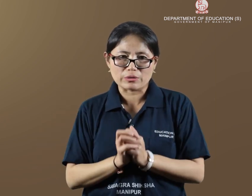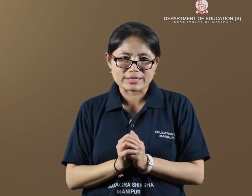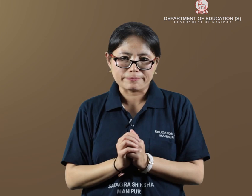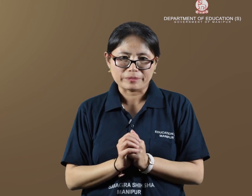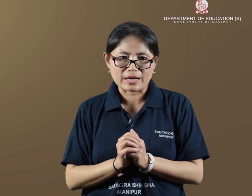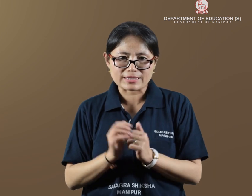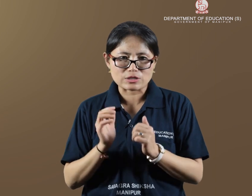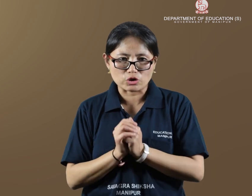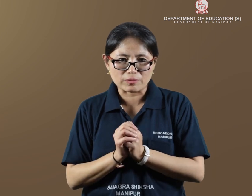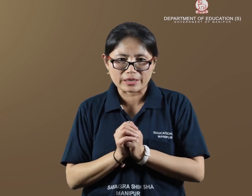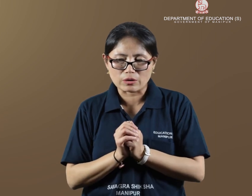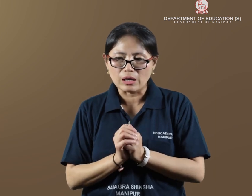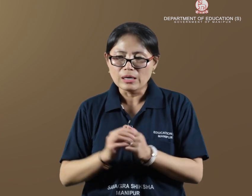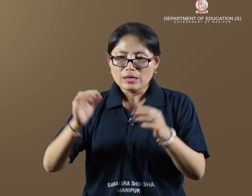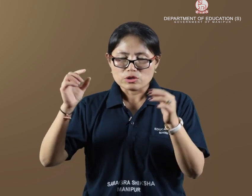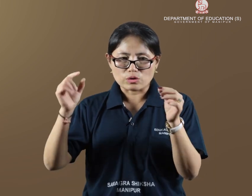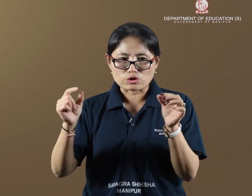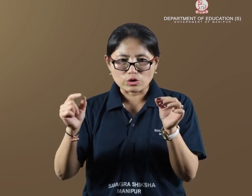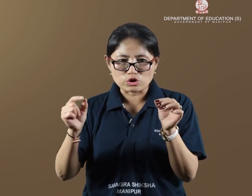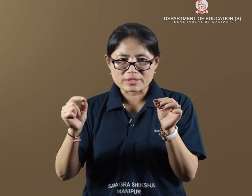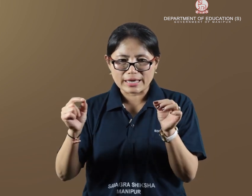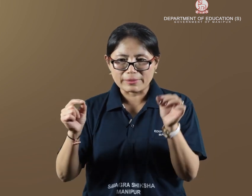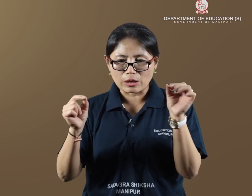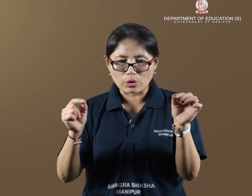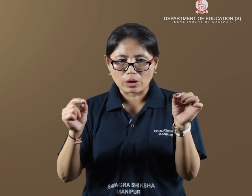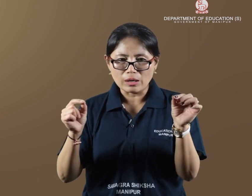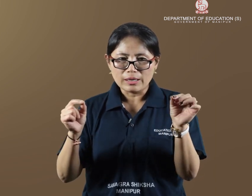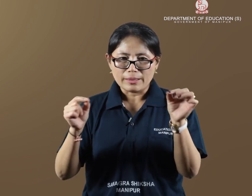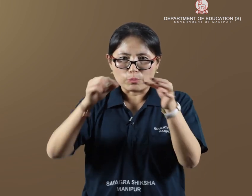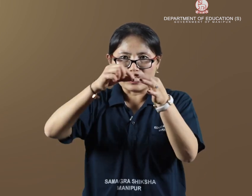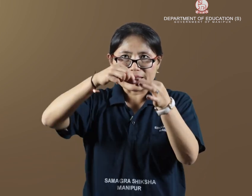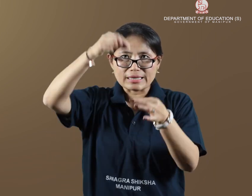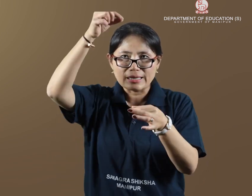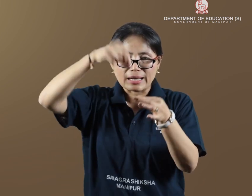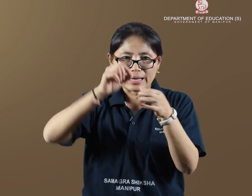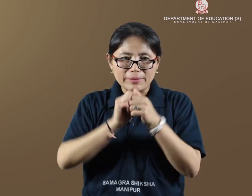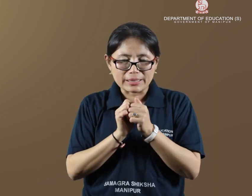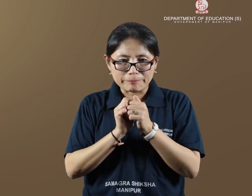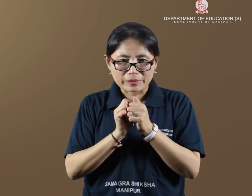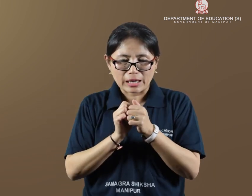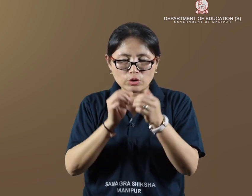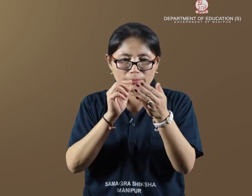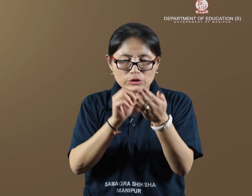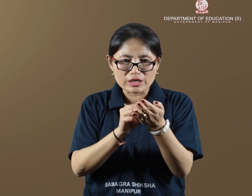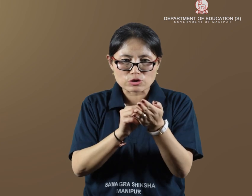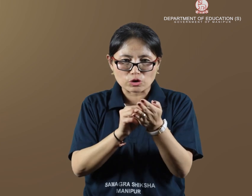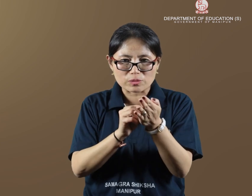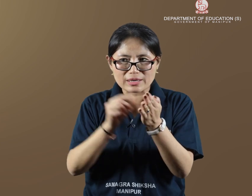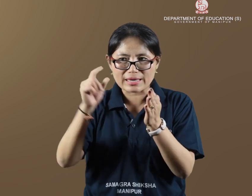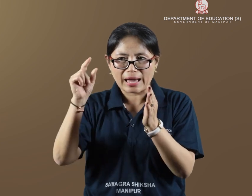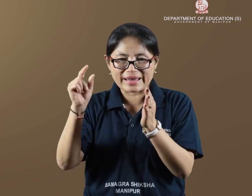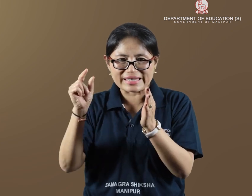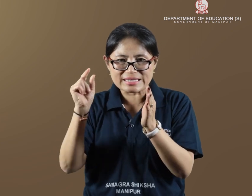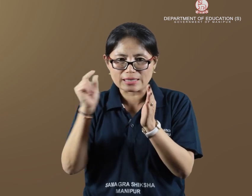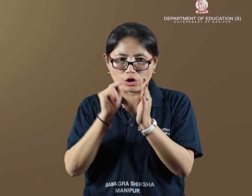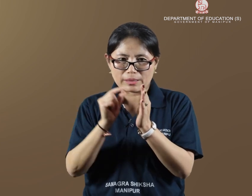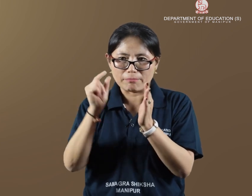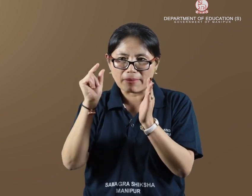rasi. Sa straw tube khangi ko. So, straw tube se ama lau ro pulla si langamana. Aduga madu ki straw tube to identical hoiba.